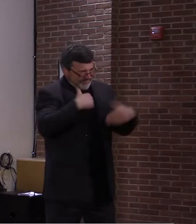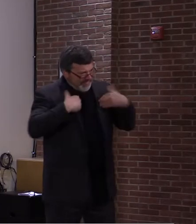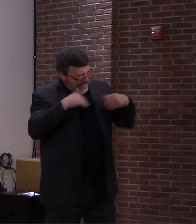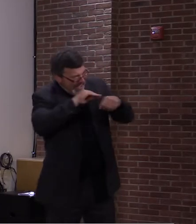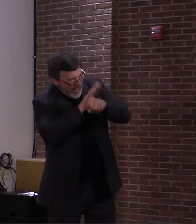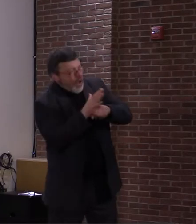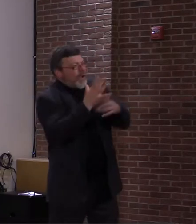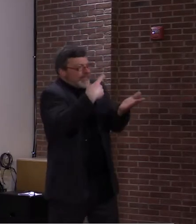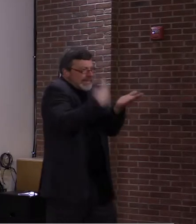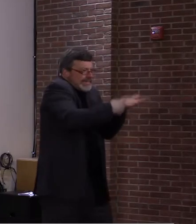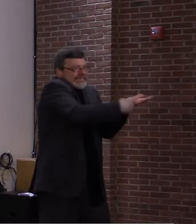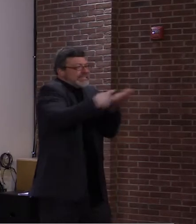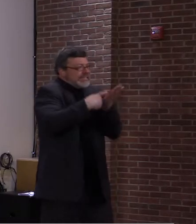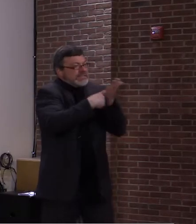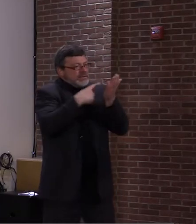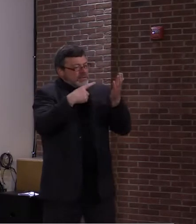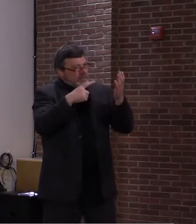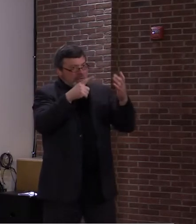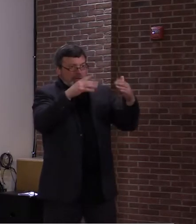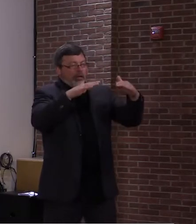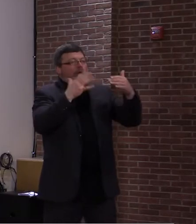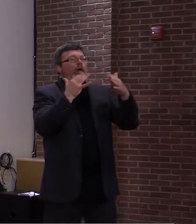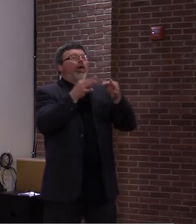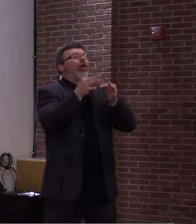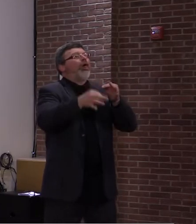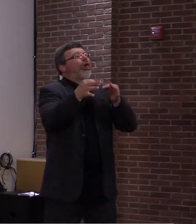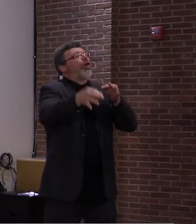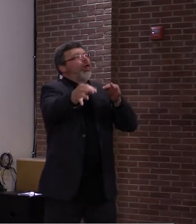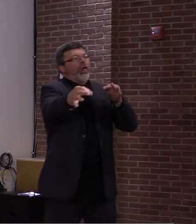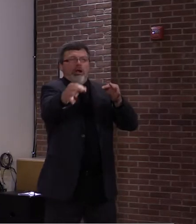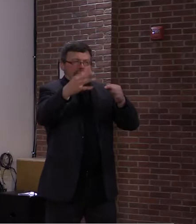the first 5 days of illness.